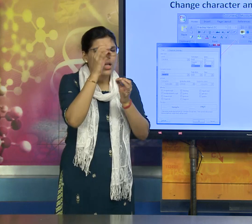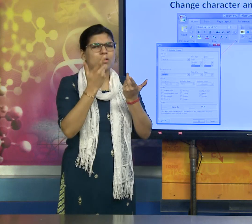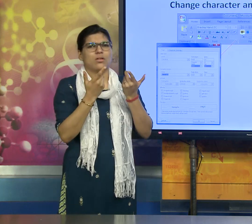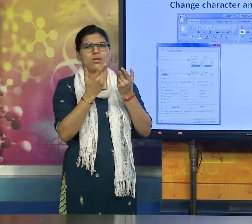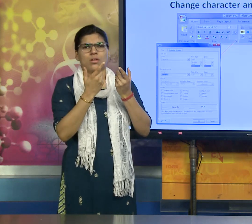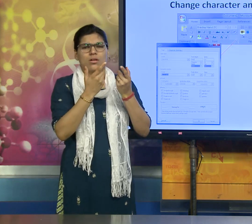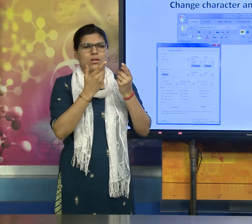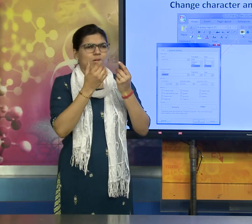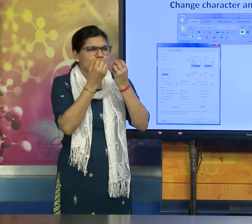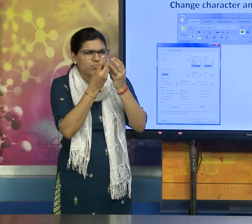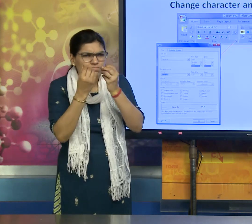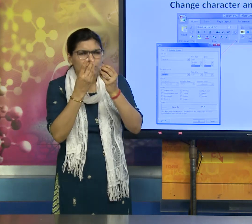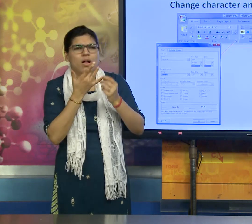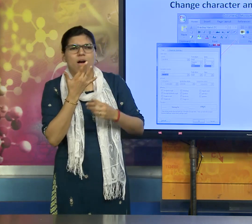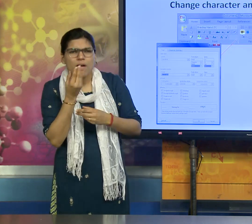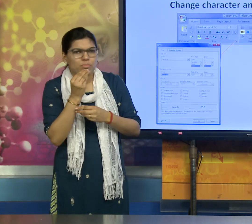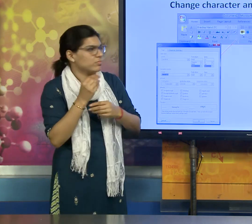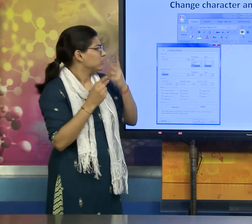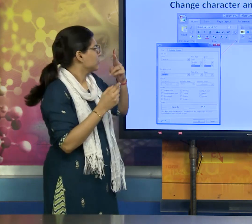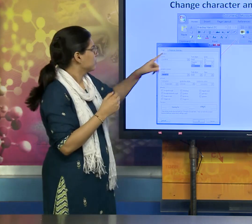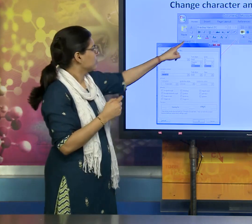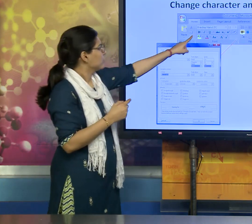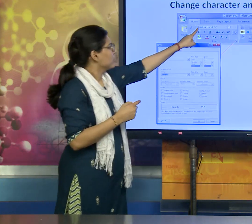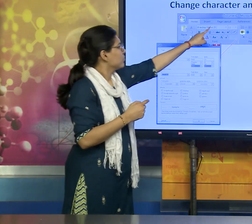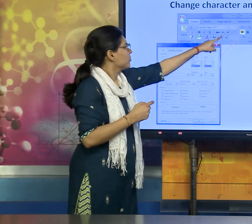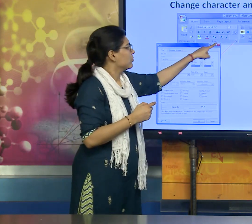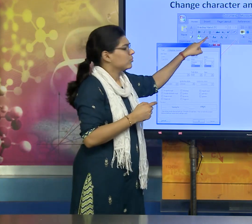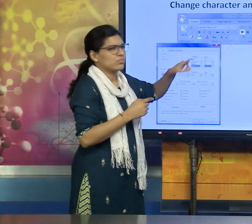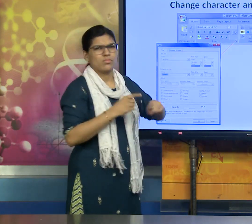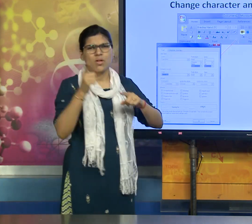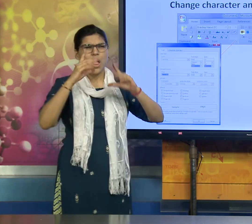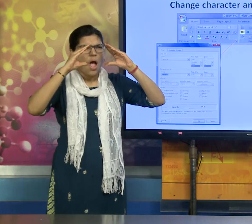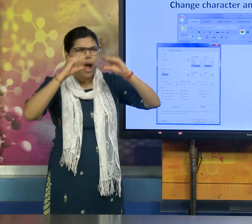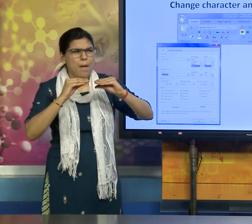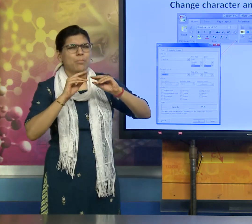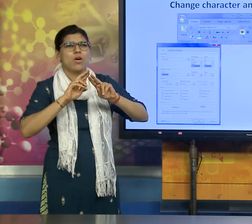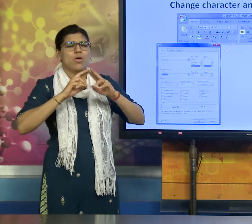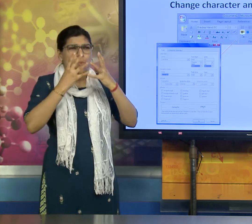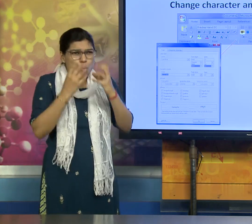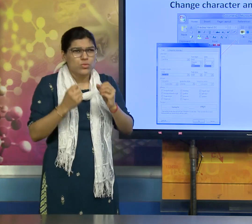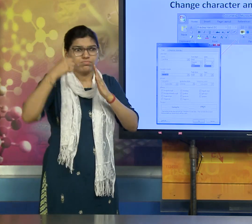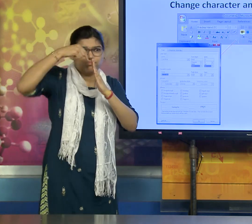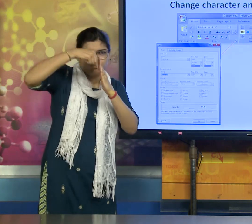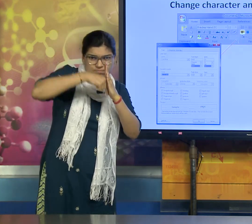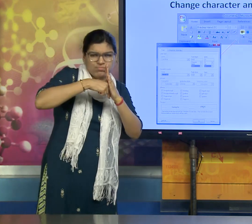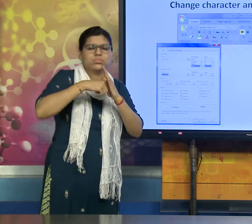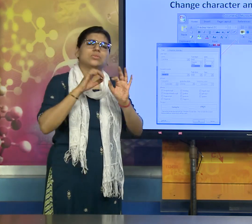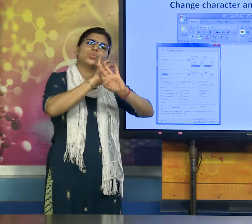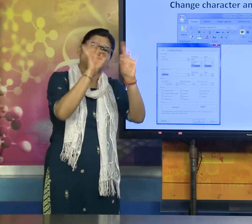maybe font size, font type you